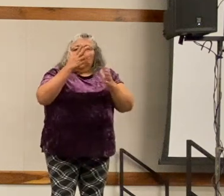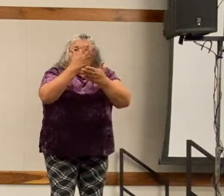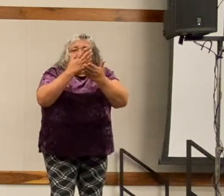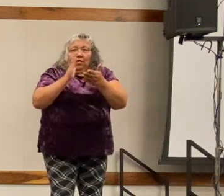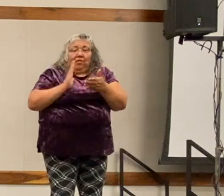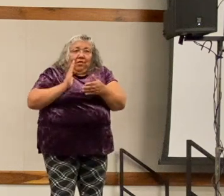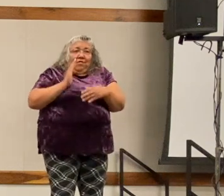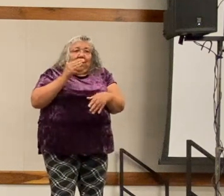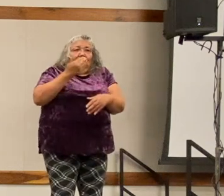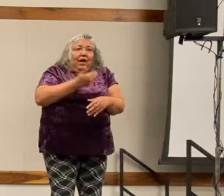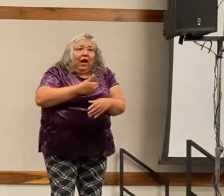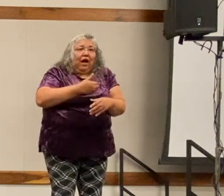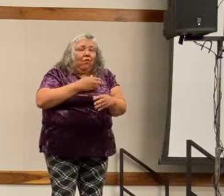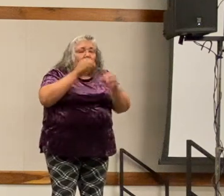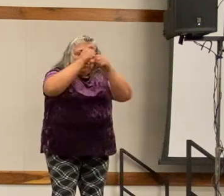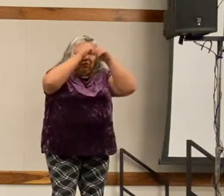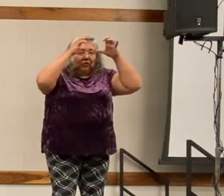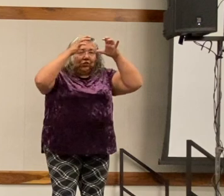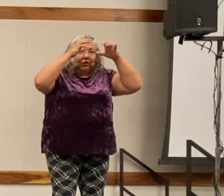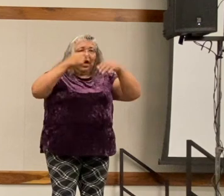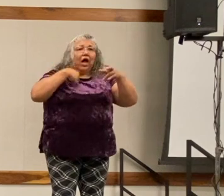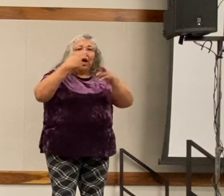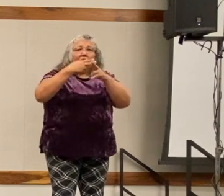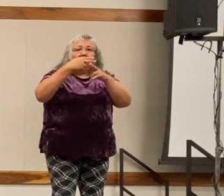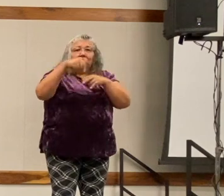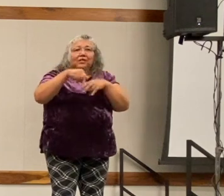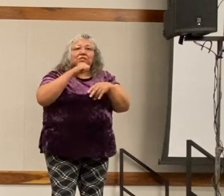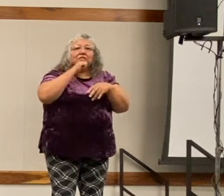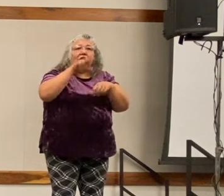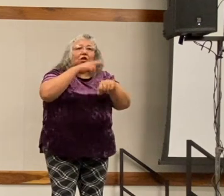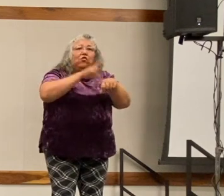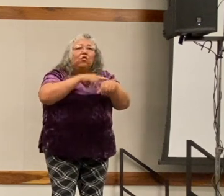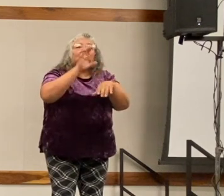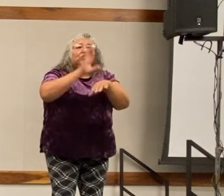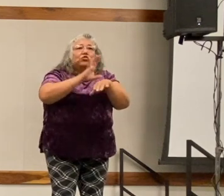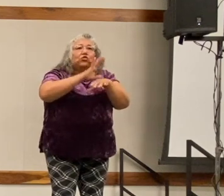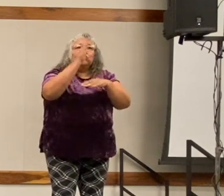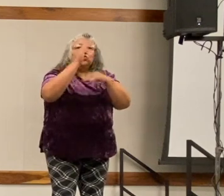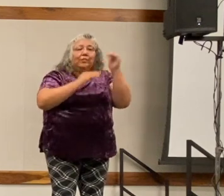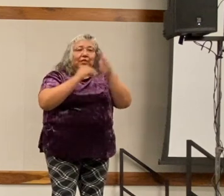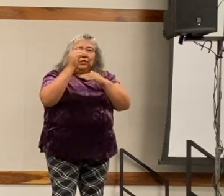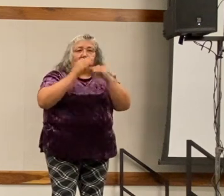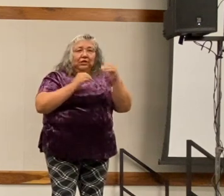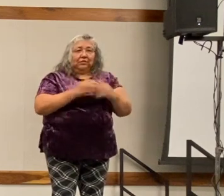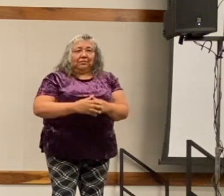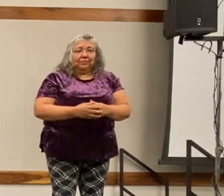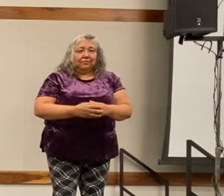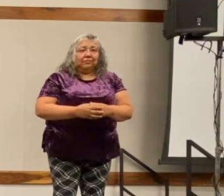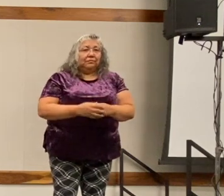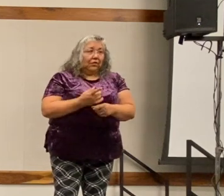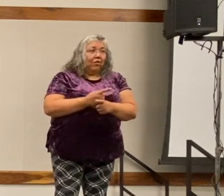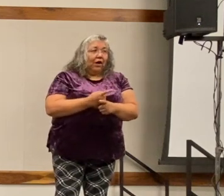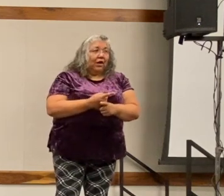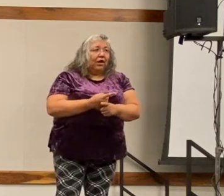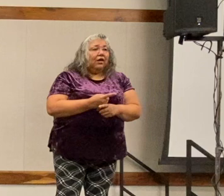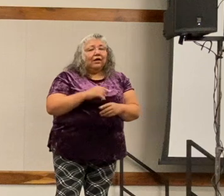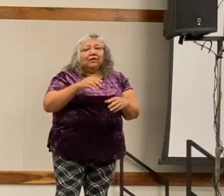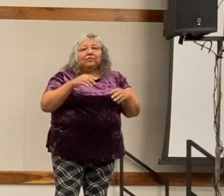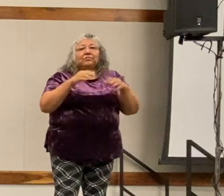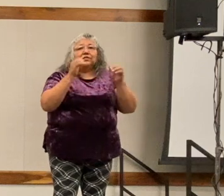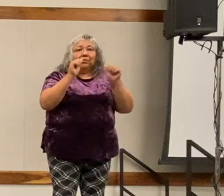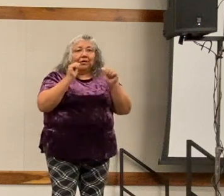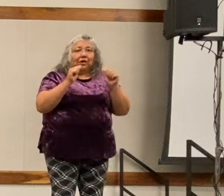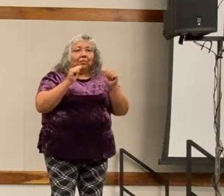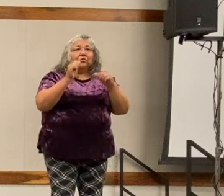of our vision. I call this not a normal church building, right? In order